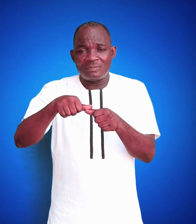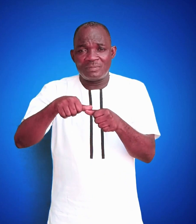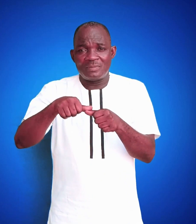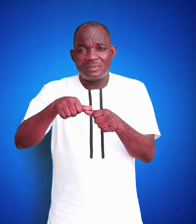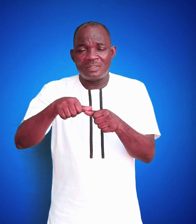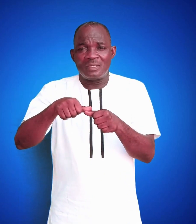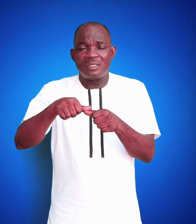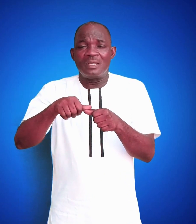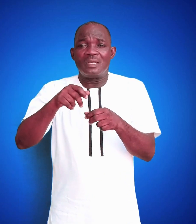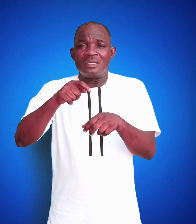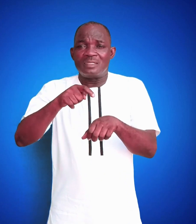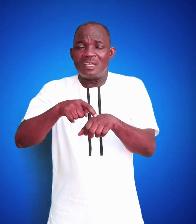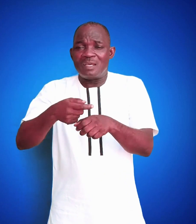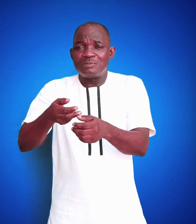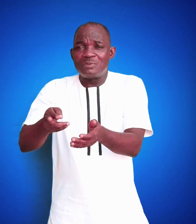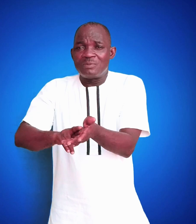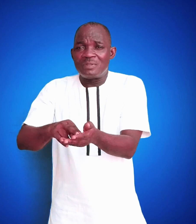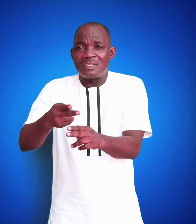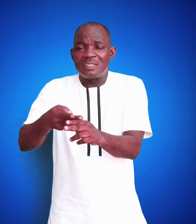at enrollment,